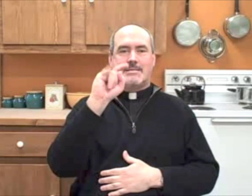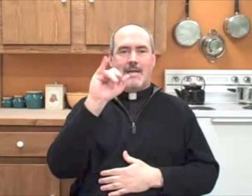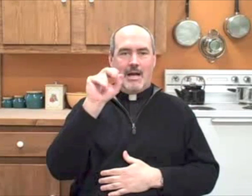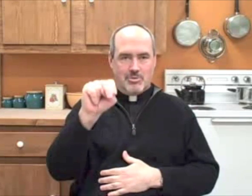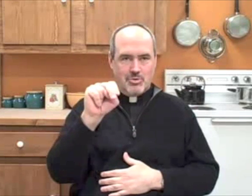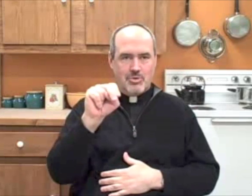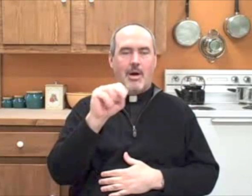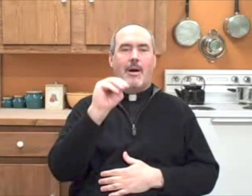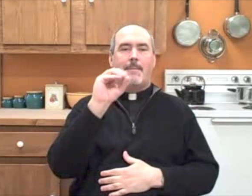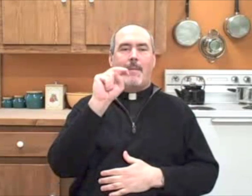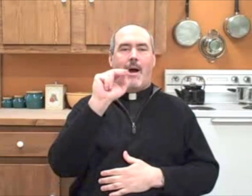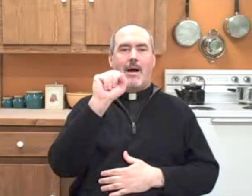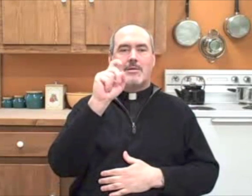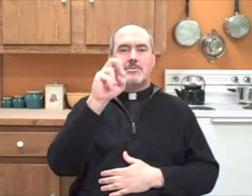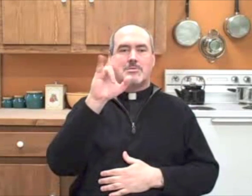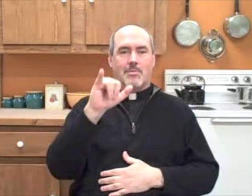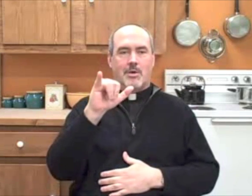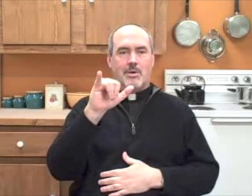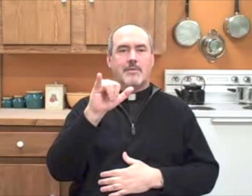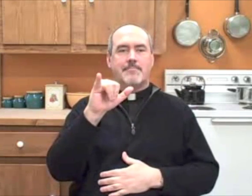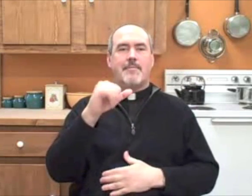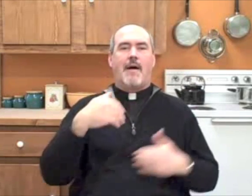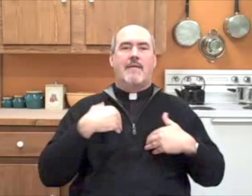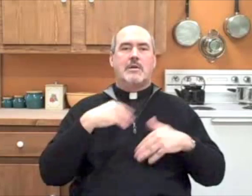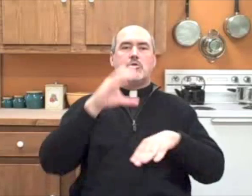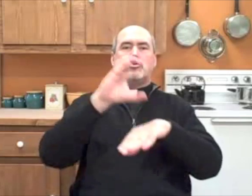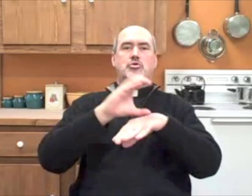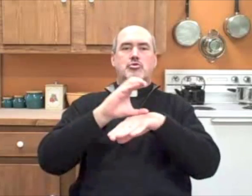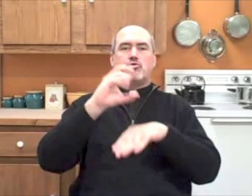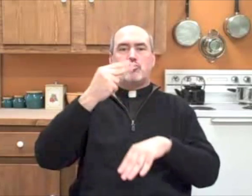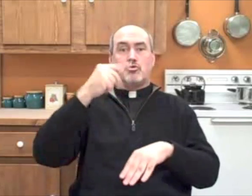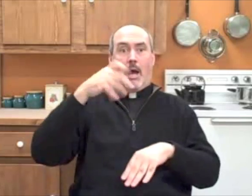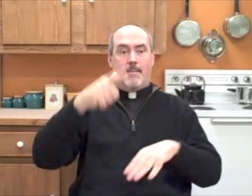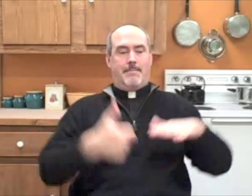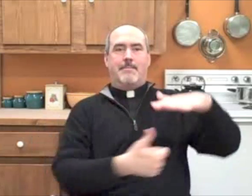Her body is in the Visitation Monastery,